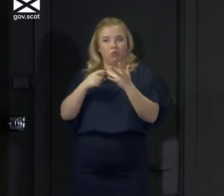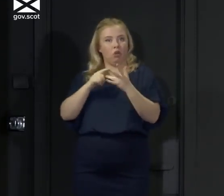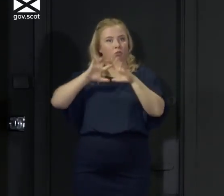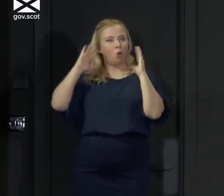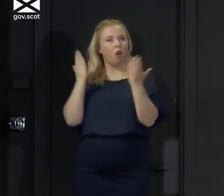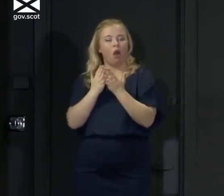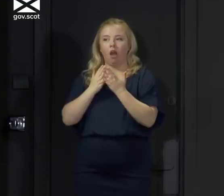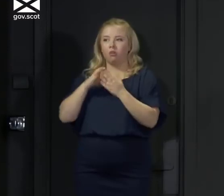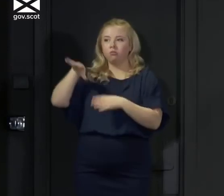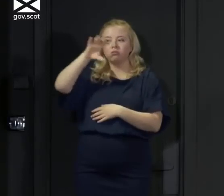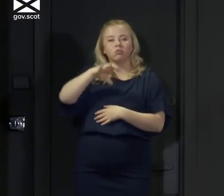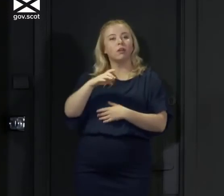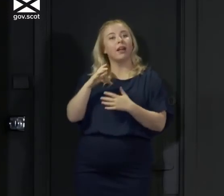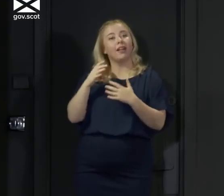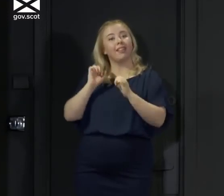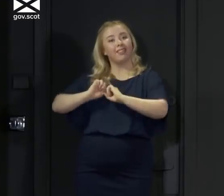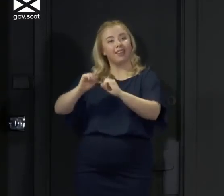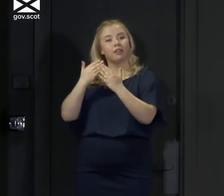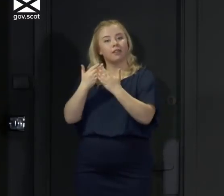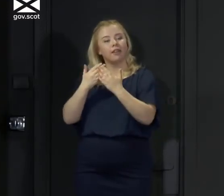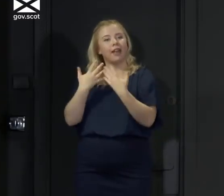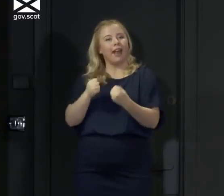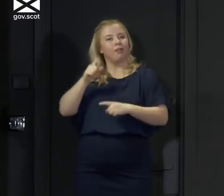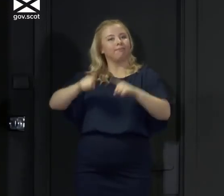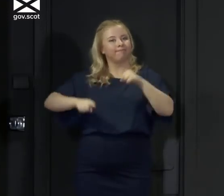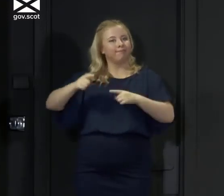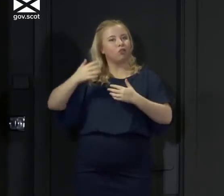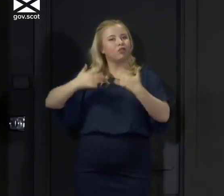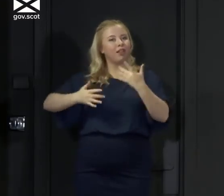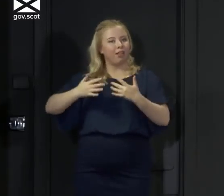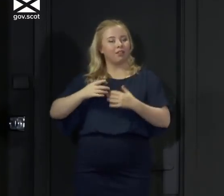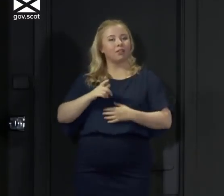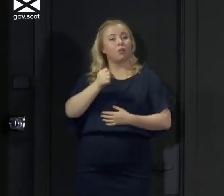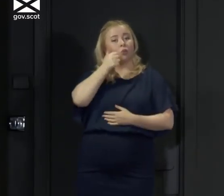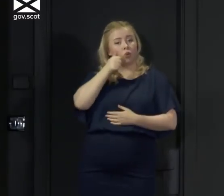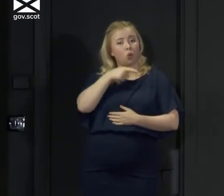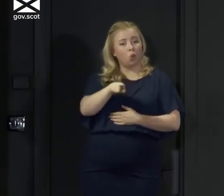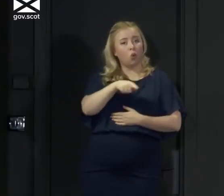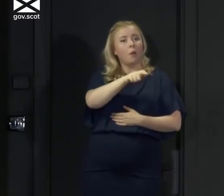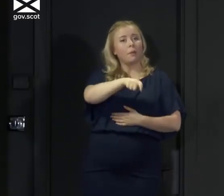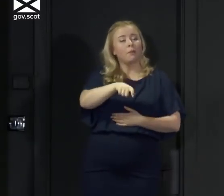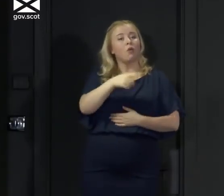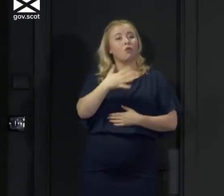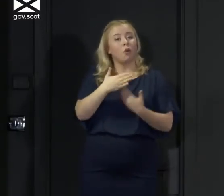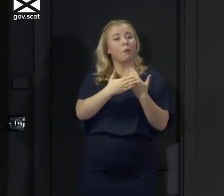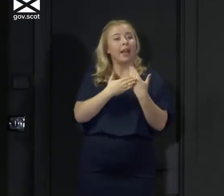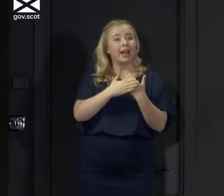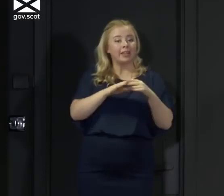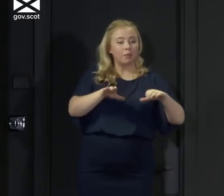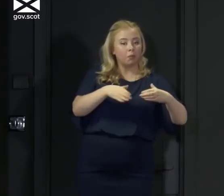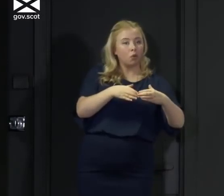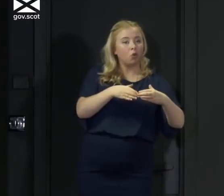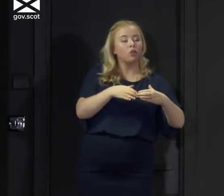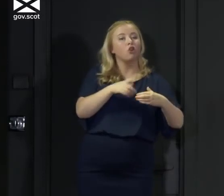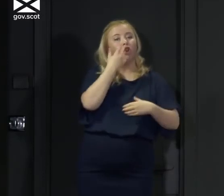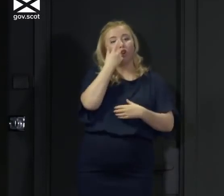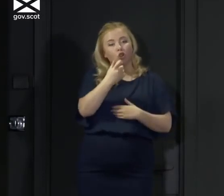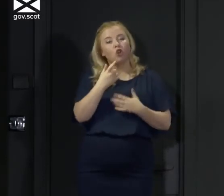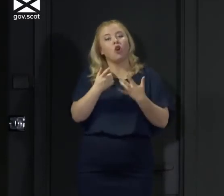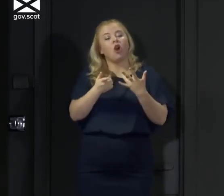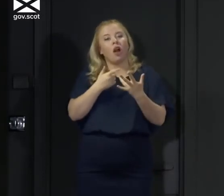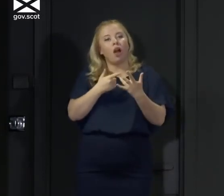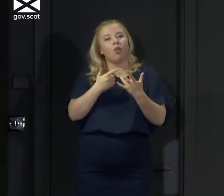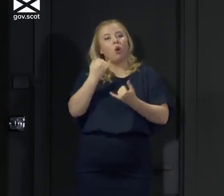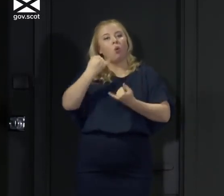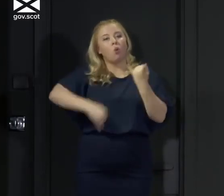provided different results to that. And we also recognise that people from ethnic minorities could also be disproportionately affected by the